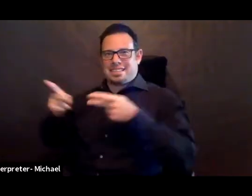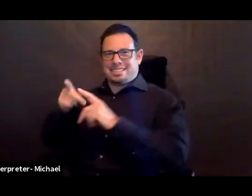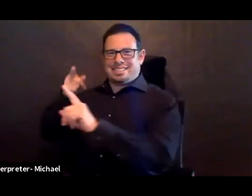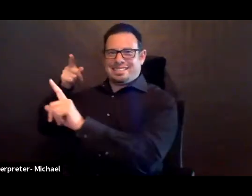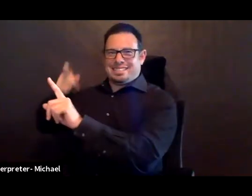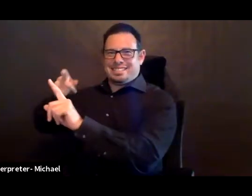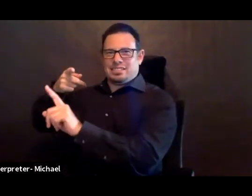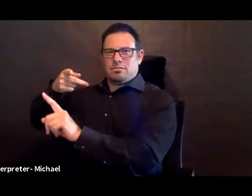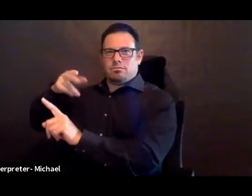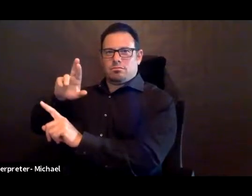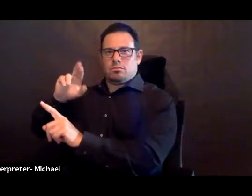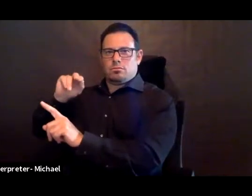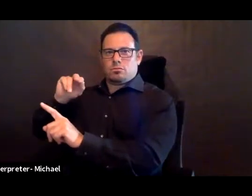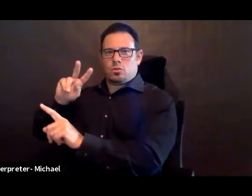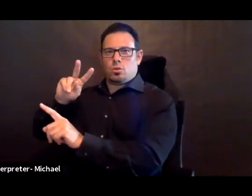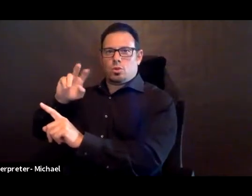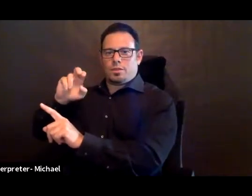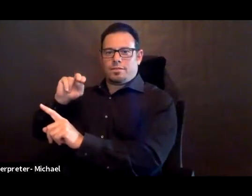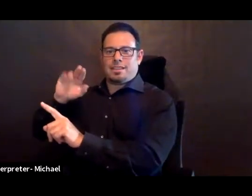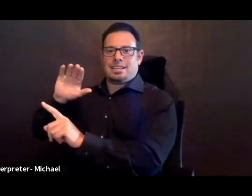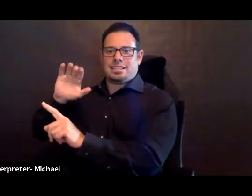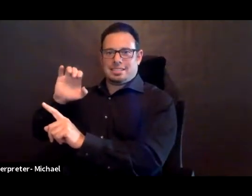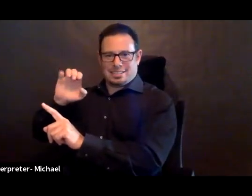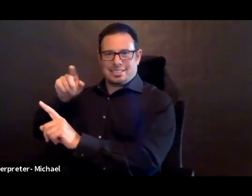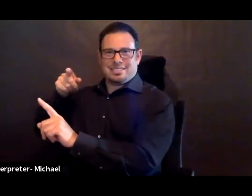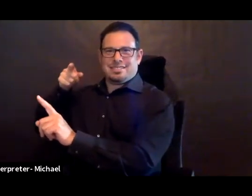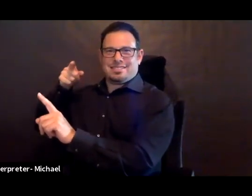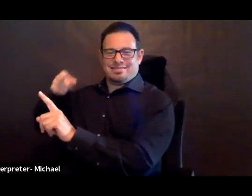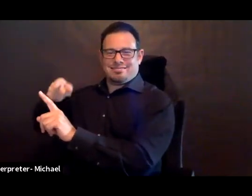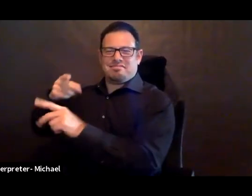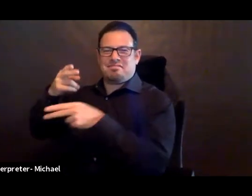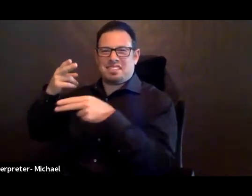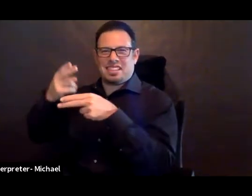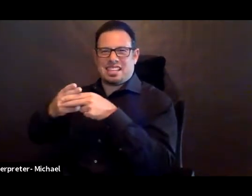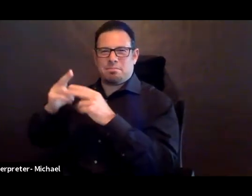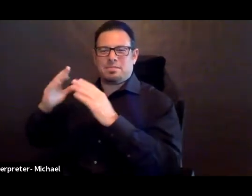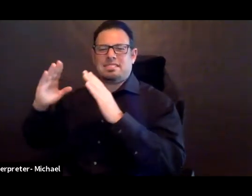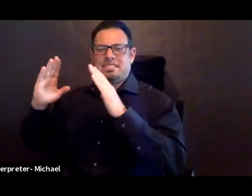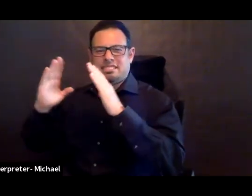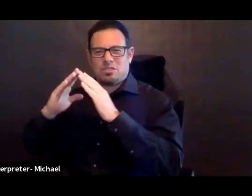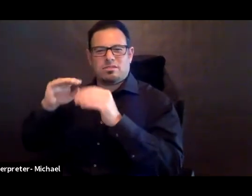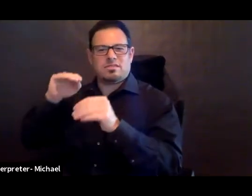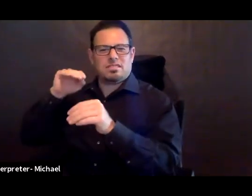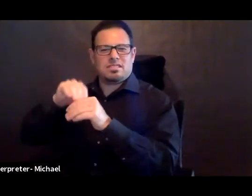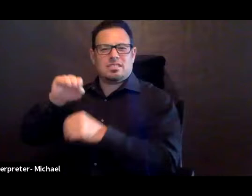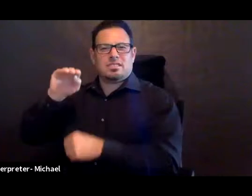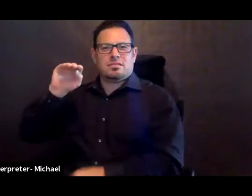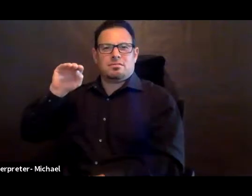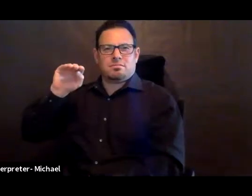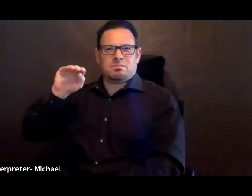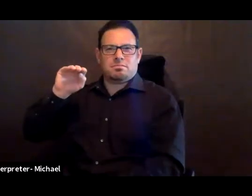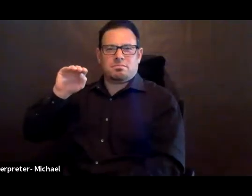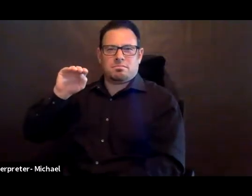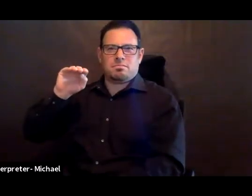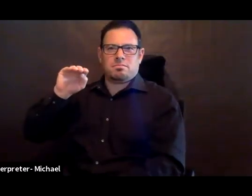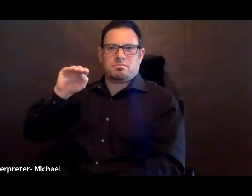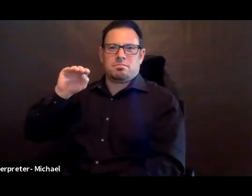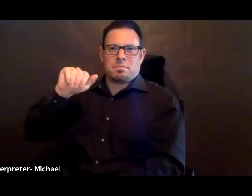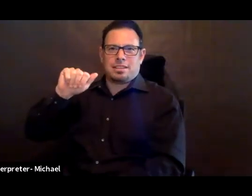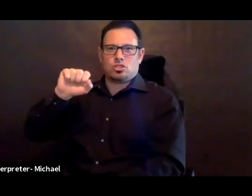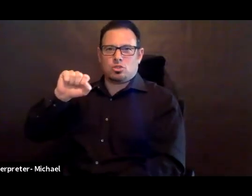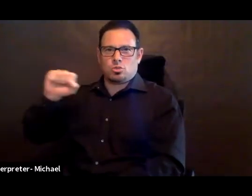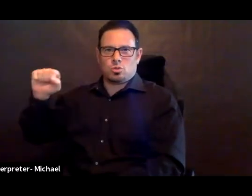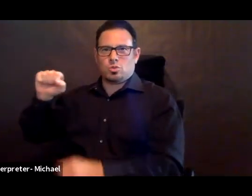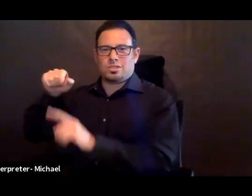with this outbreak have been seen in other cities like New York, Washington, D.C., and there have been several cases detected in